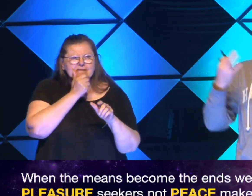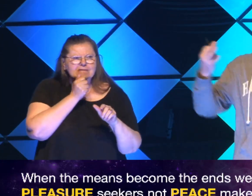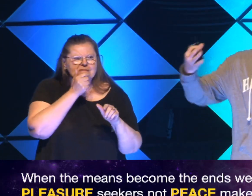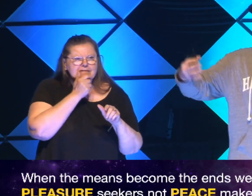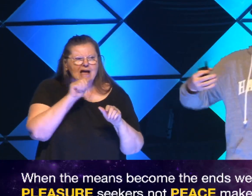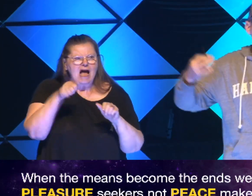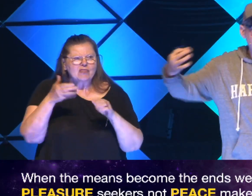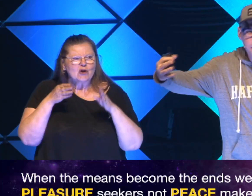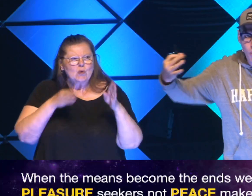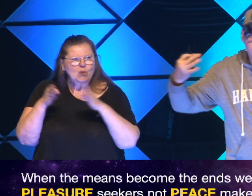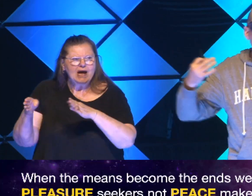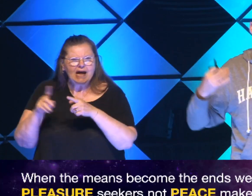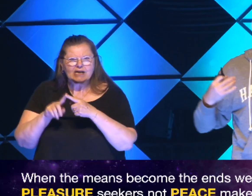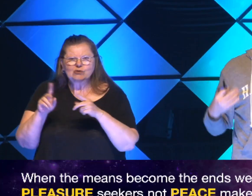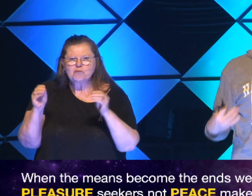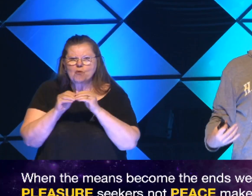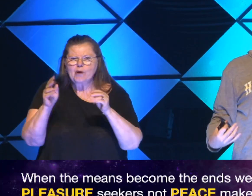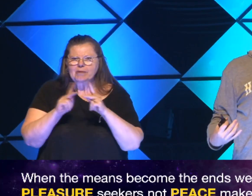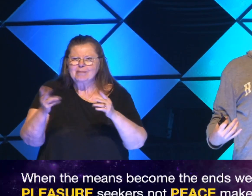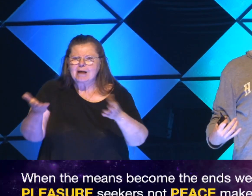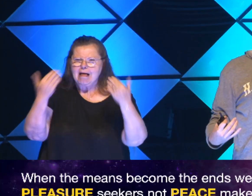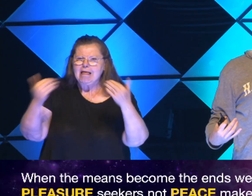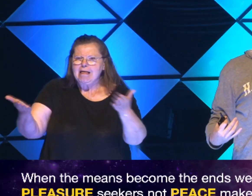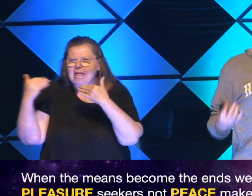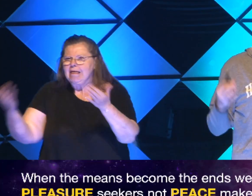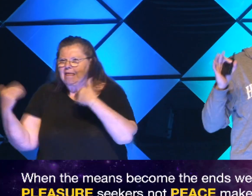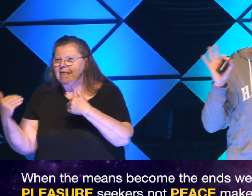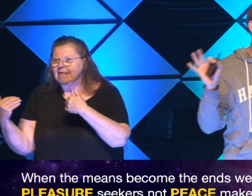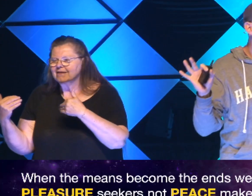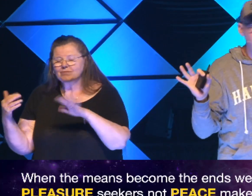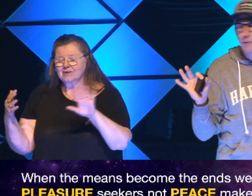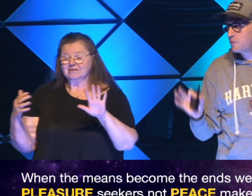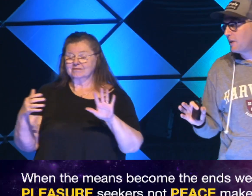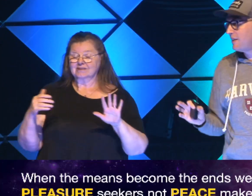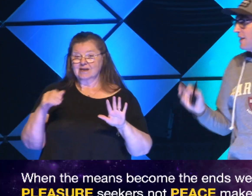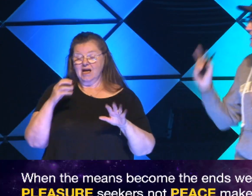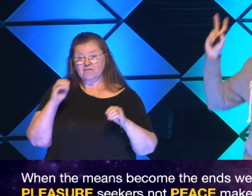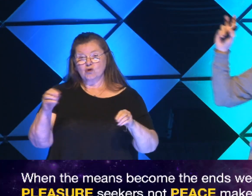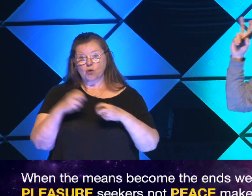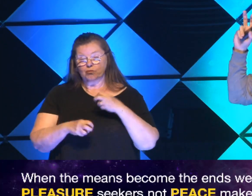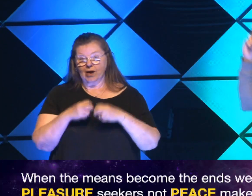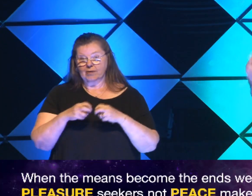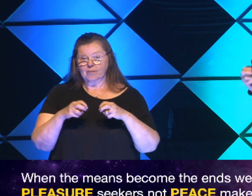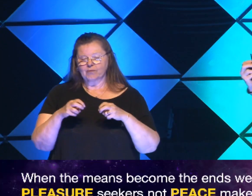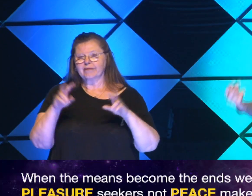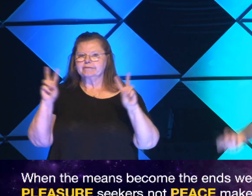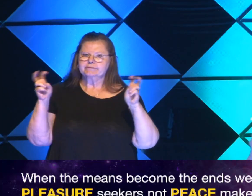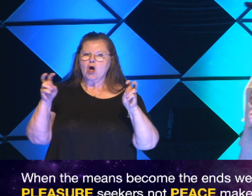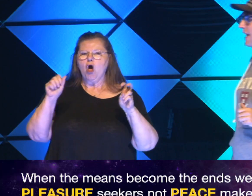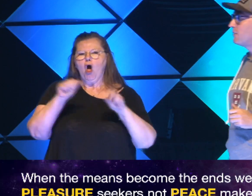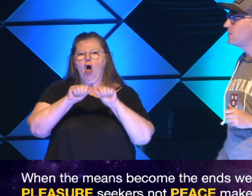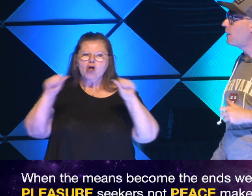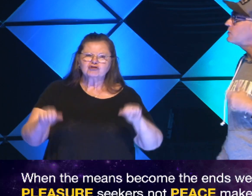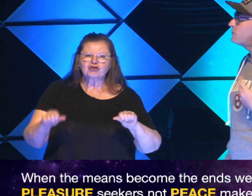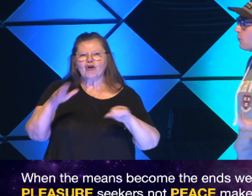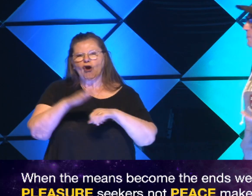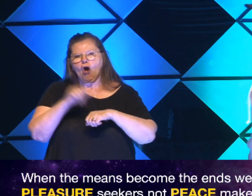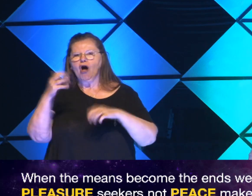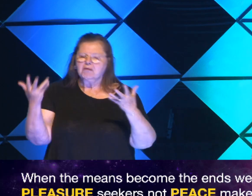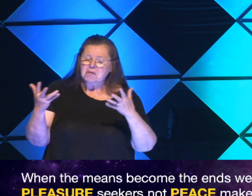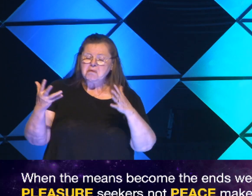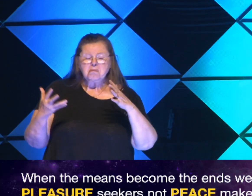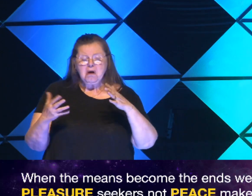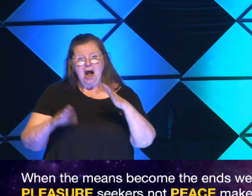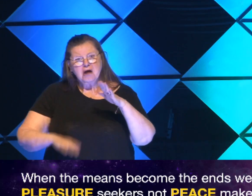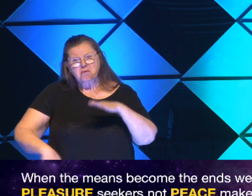up another way to get more people up. Now, I don't have any problems with the altar call, if I can use that language. I was formed